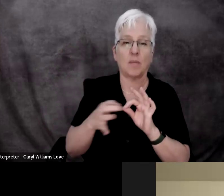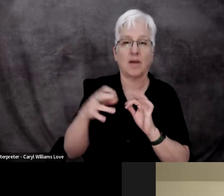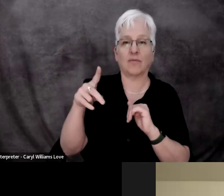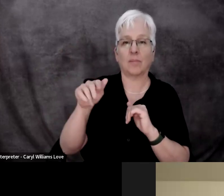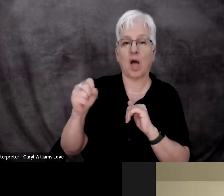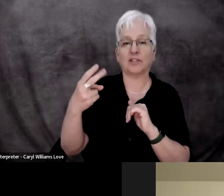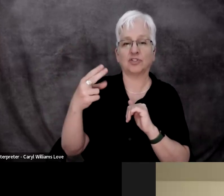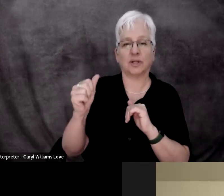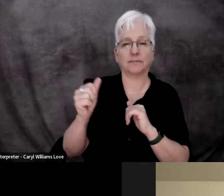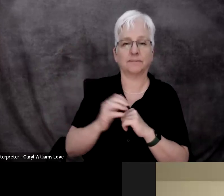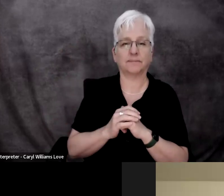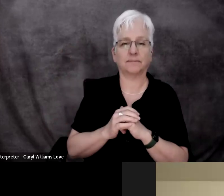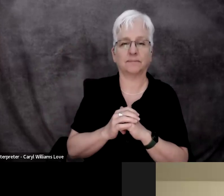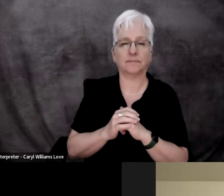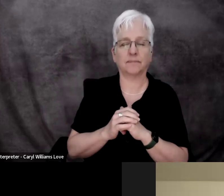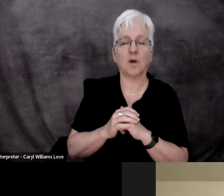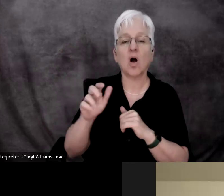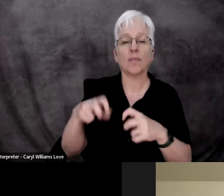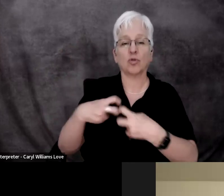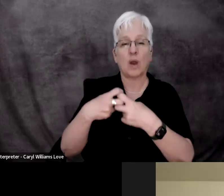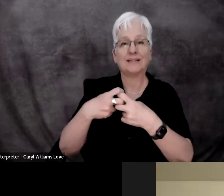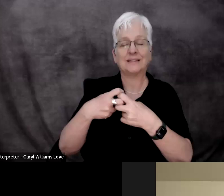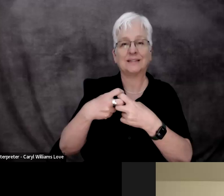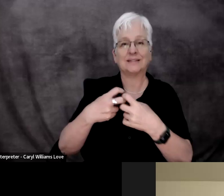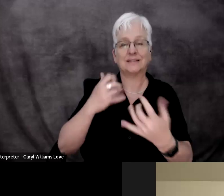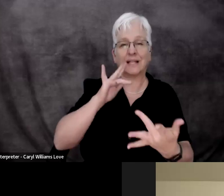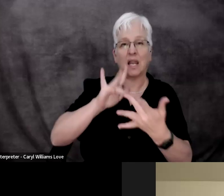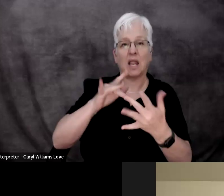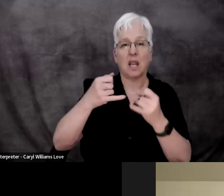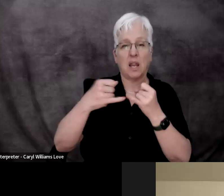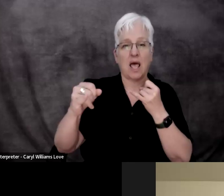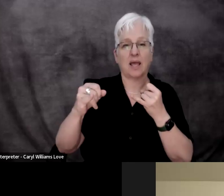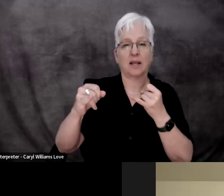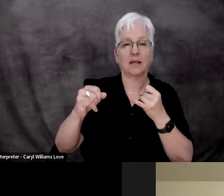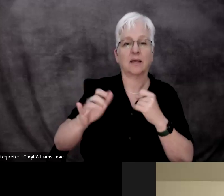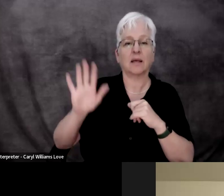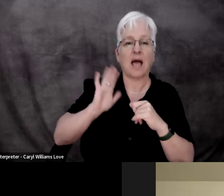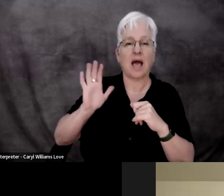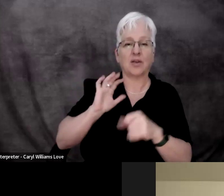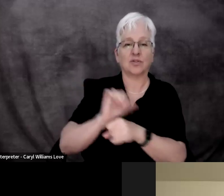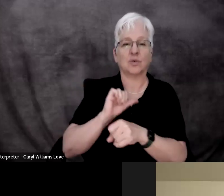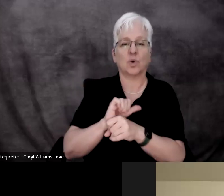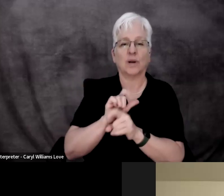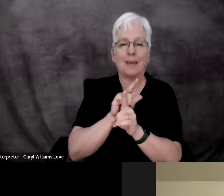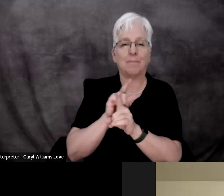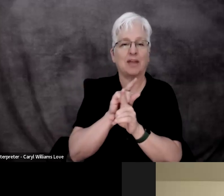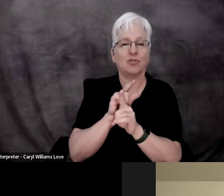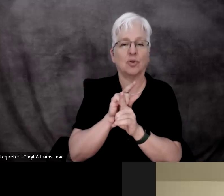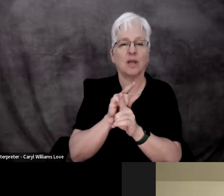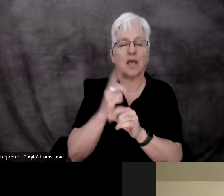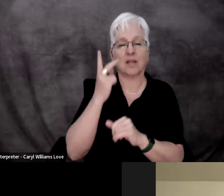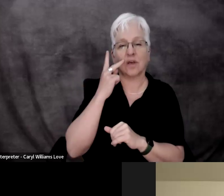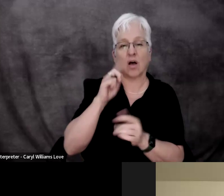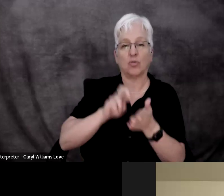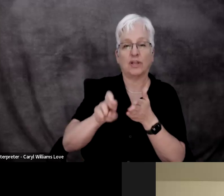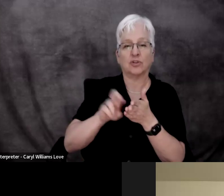And then here's from Puck. I used to work in mentoring, and there was research that found that being matched with mentors